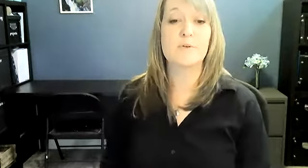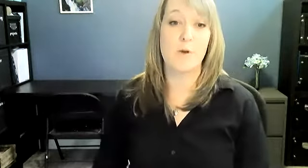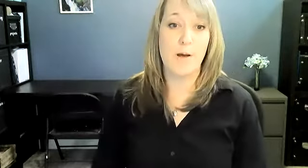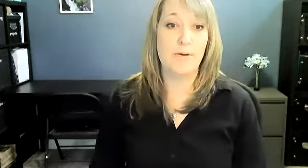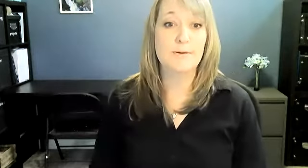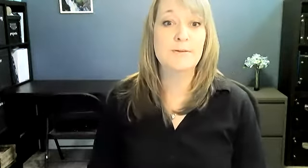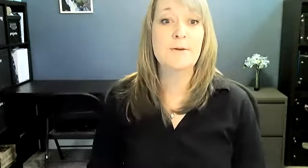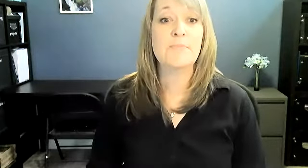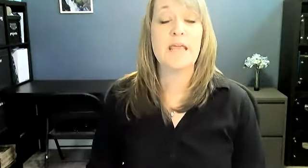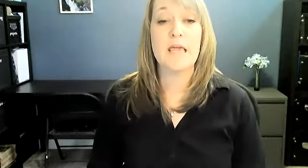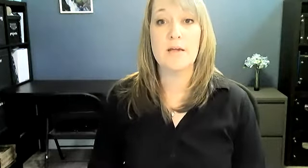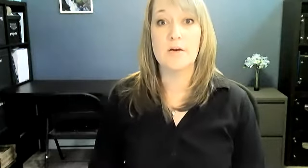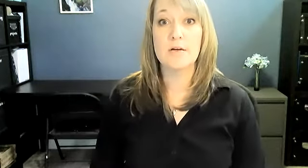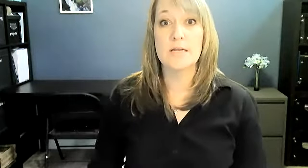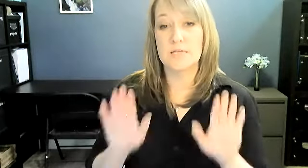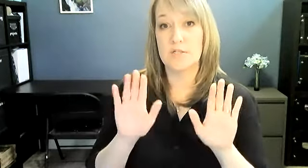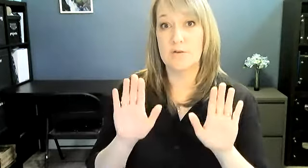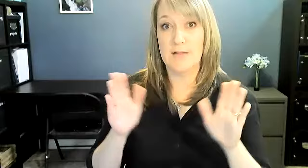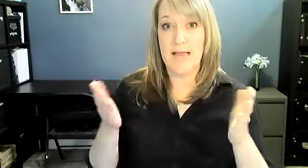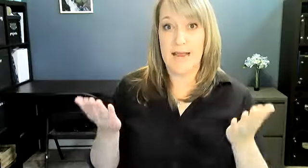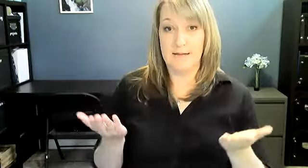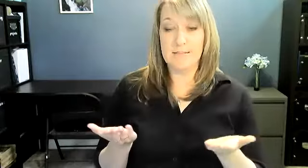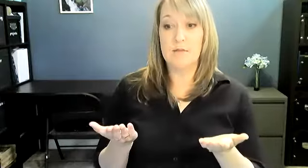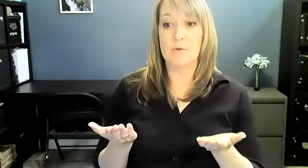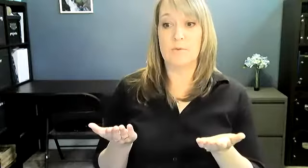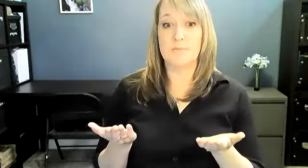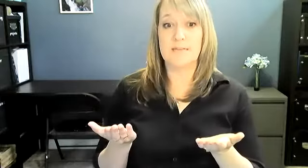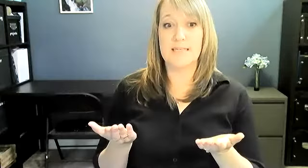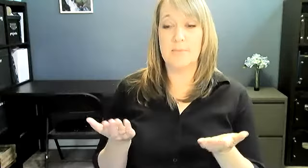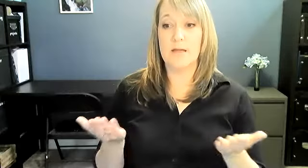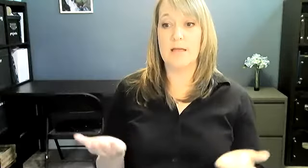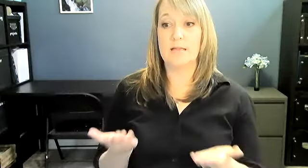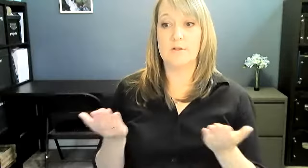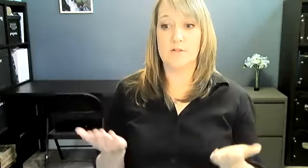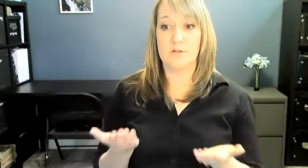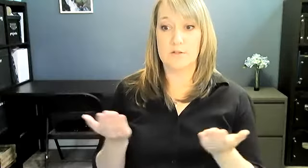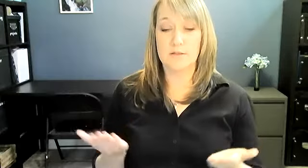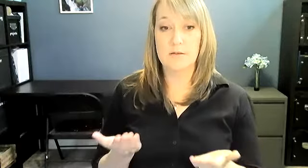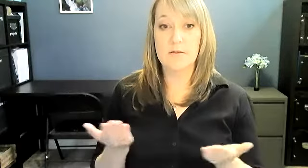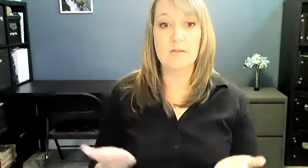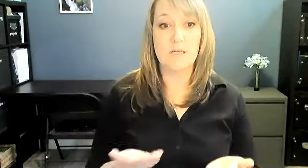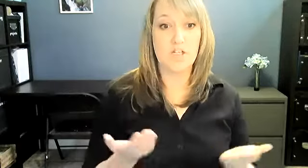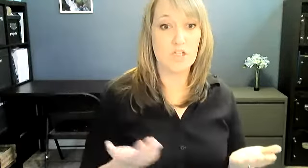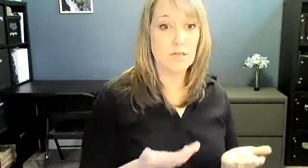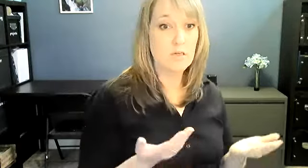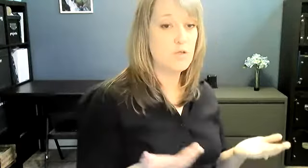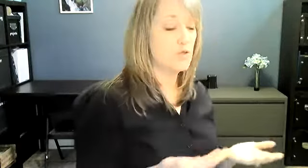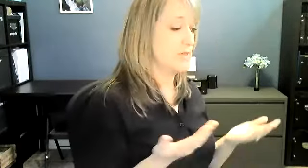grow up. Here is two flat hands with your palms facing up, little circles in your neutral